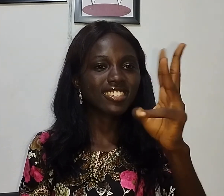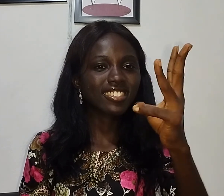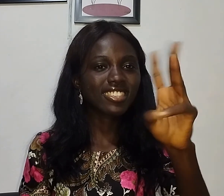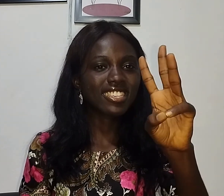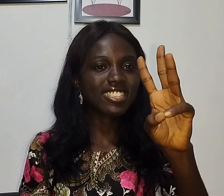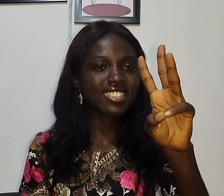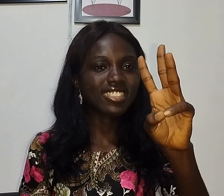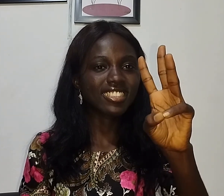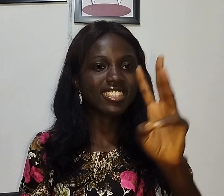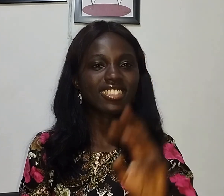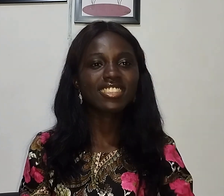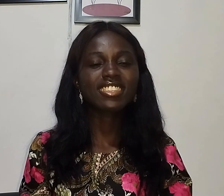16,